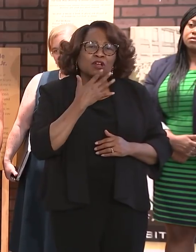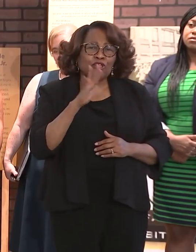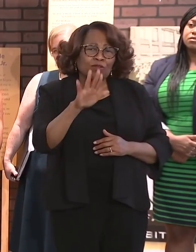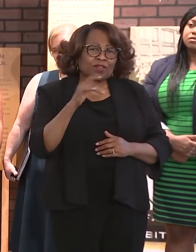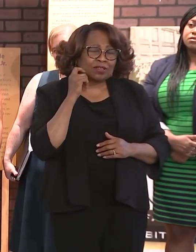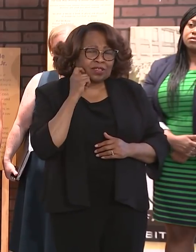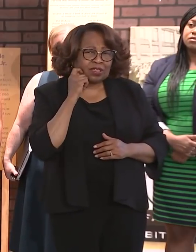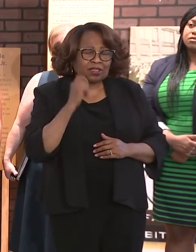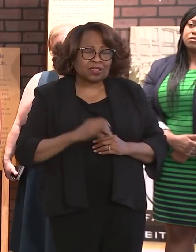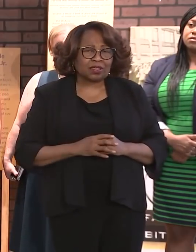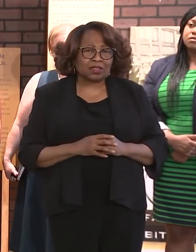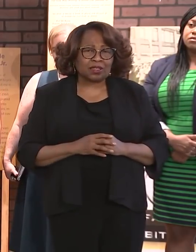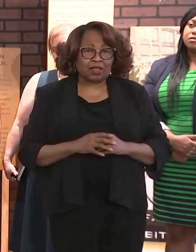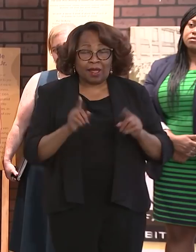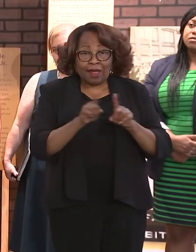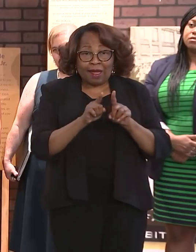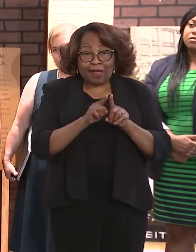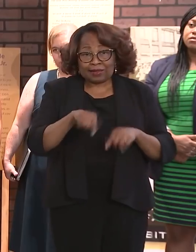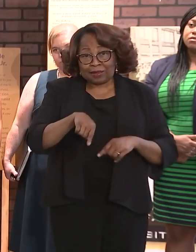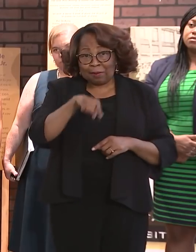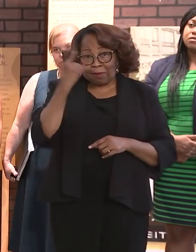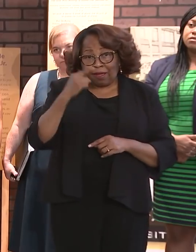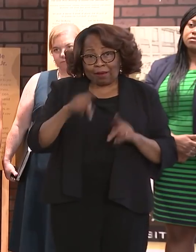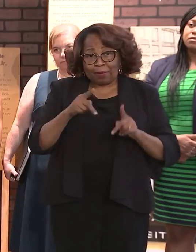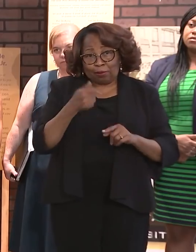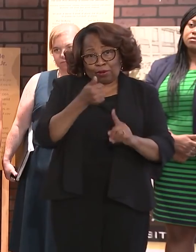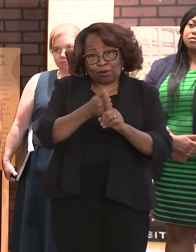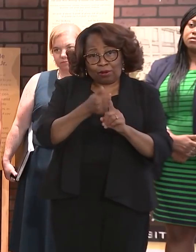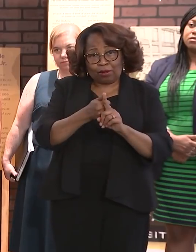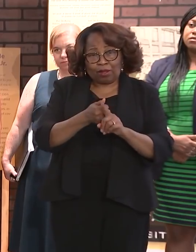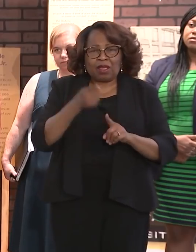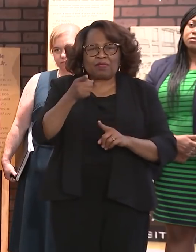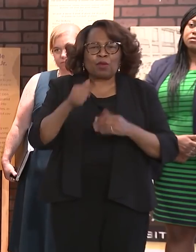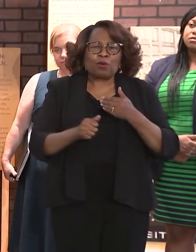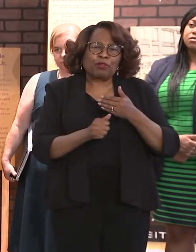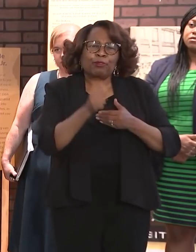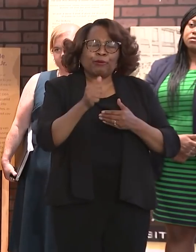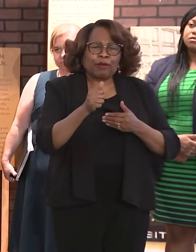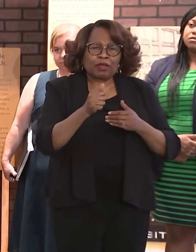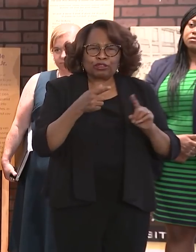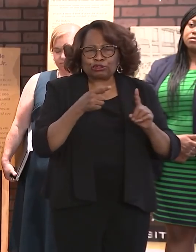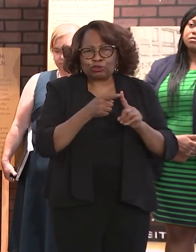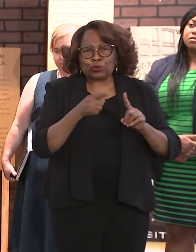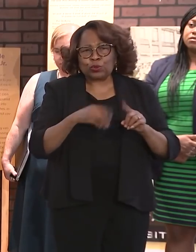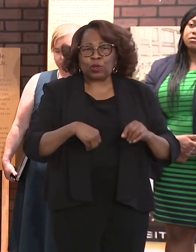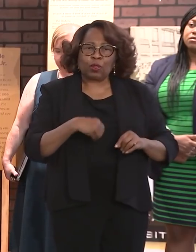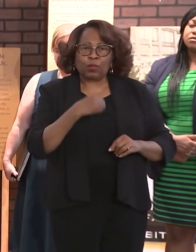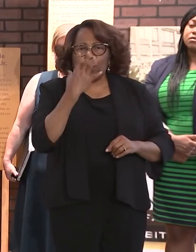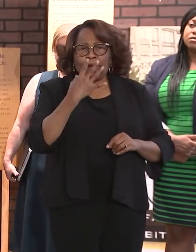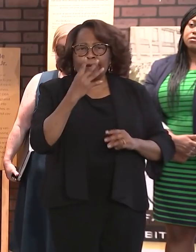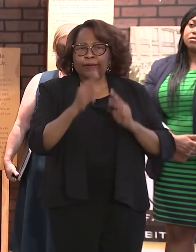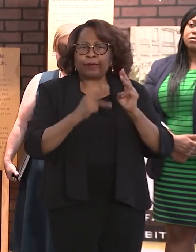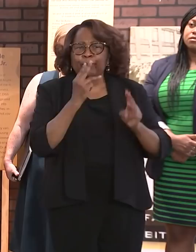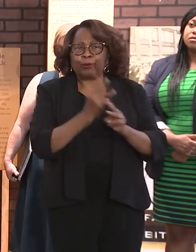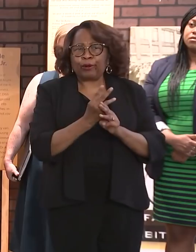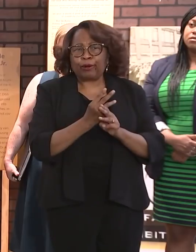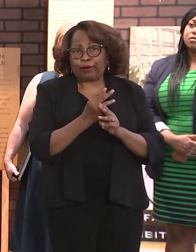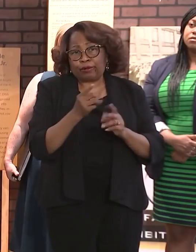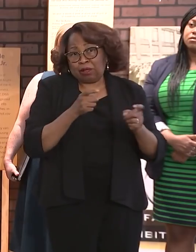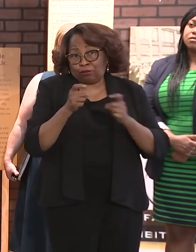skin. As Black people, they were a threat to the white rule of the